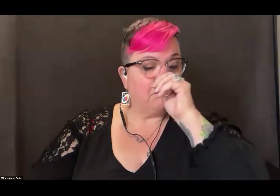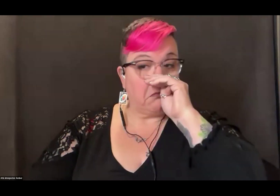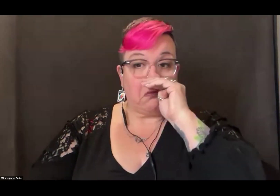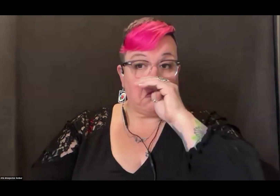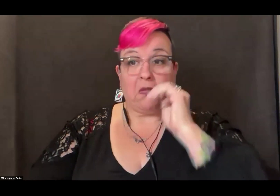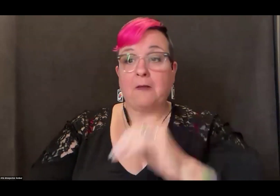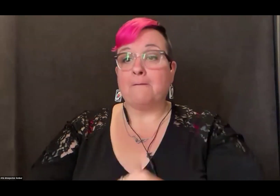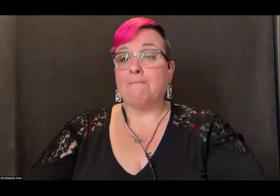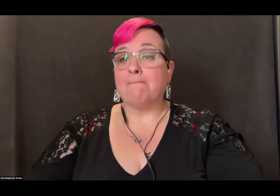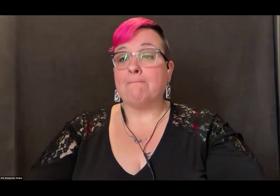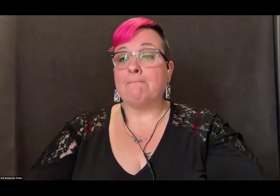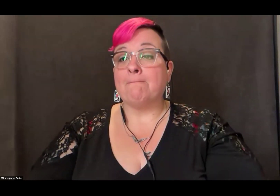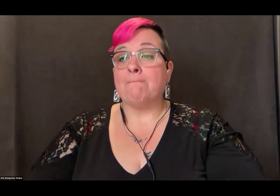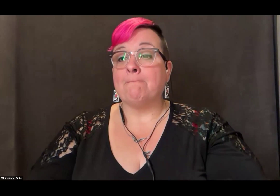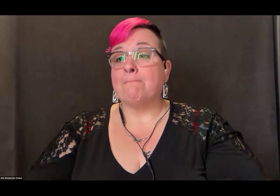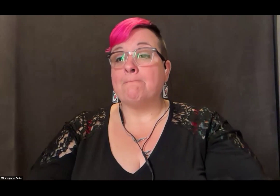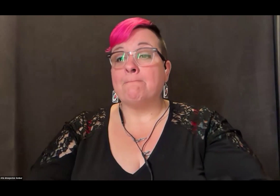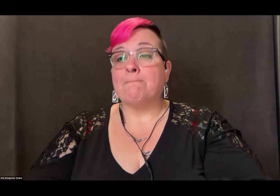We check it out.